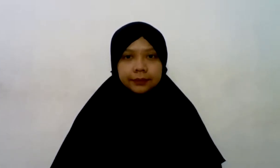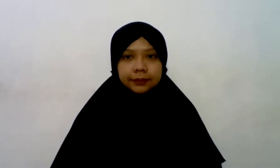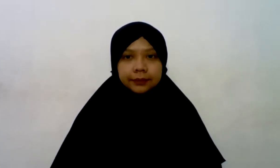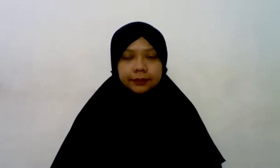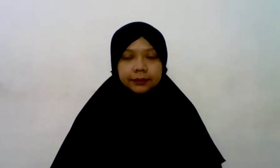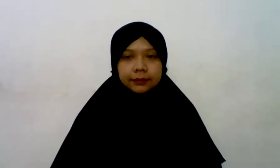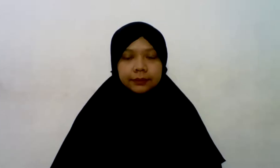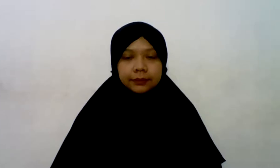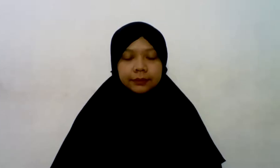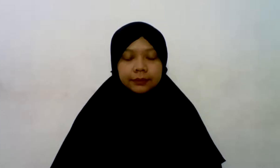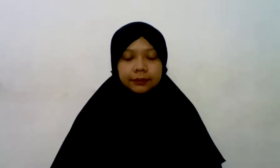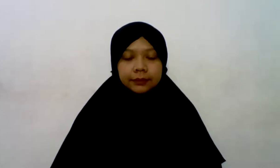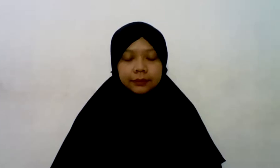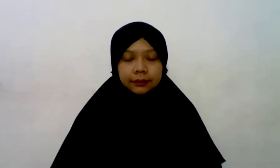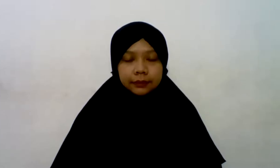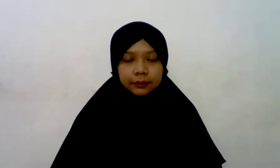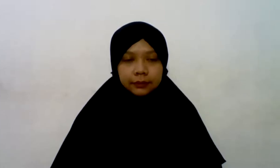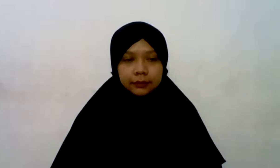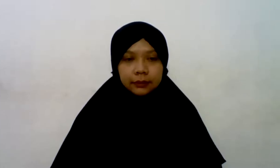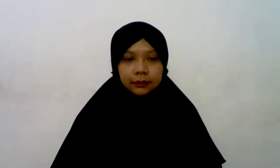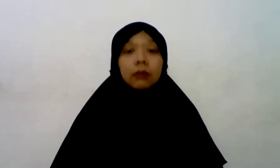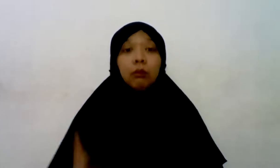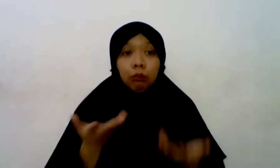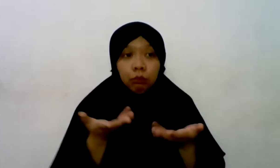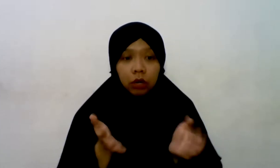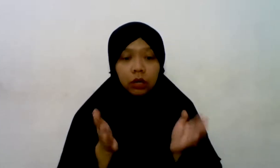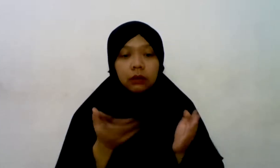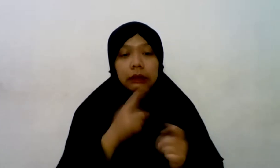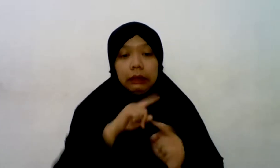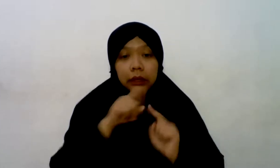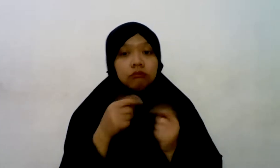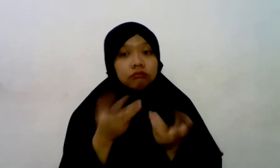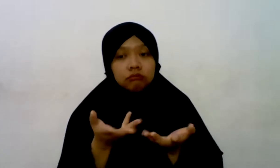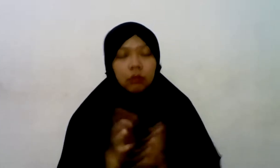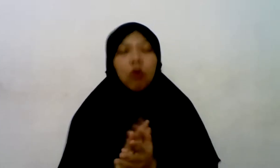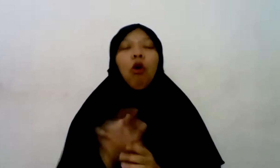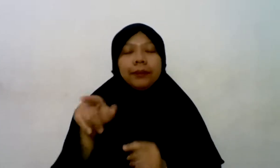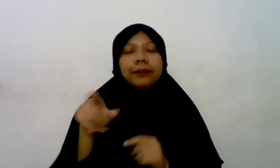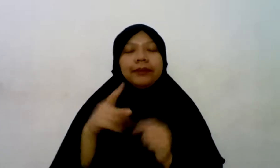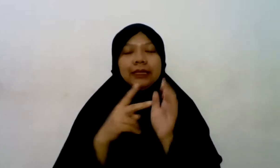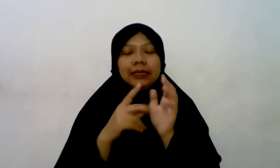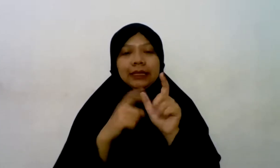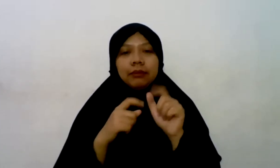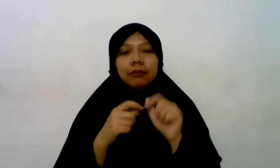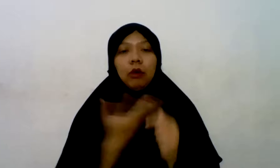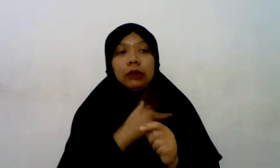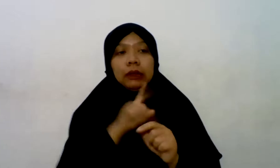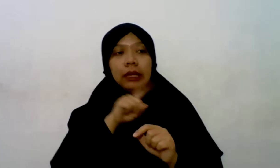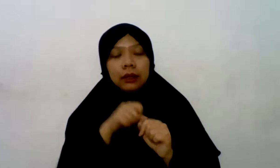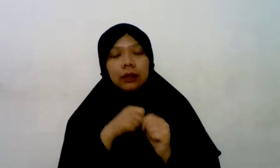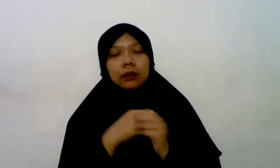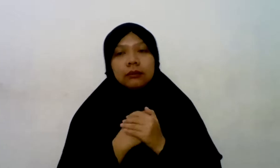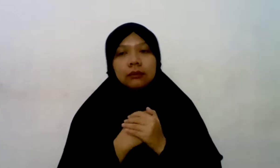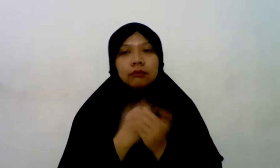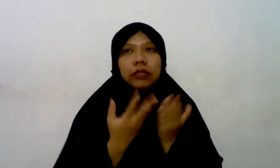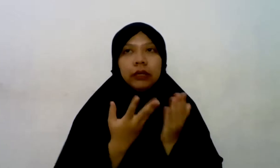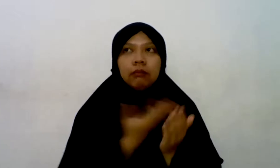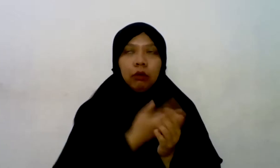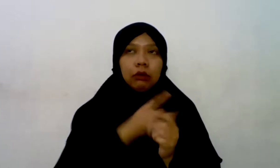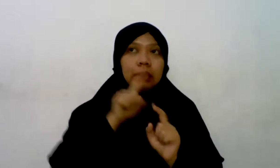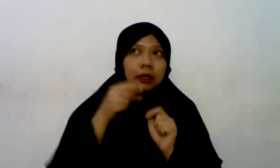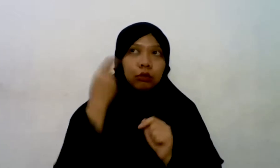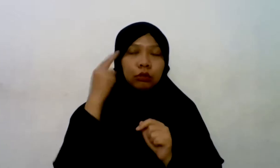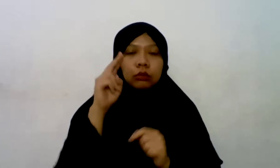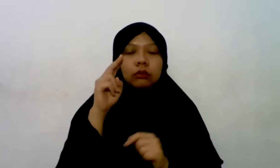I'd quite like to start with a question if I could. Yes, sure. Maybe just for our other two speakers, just